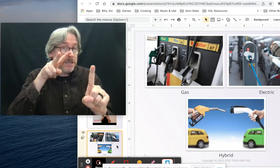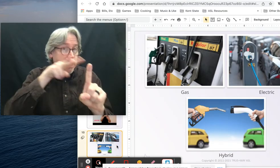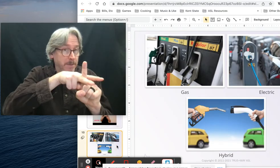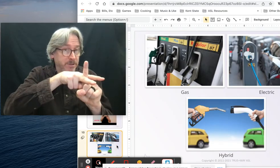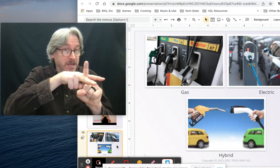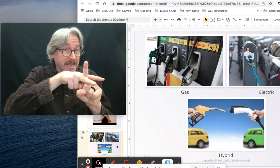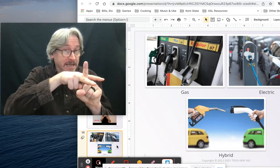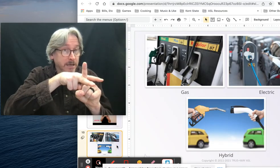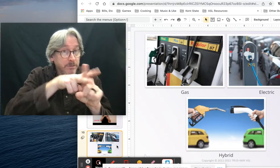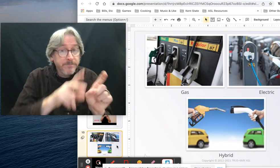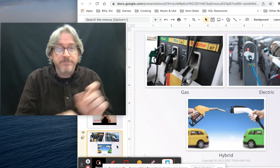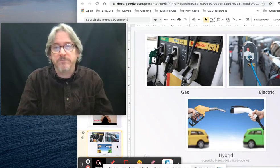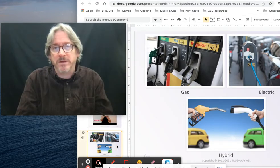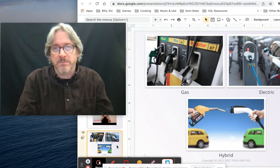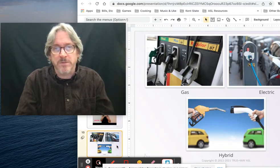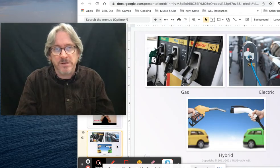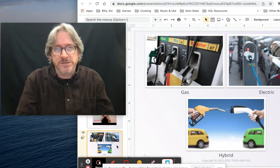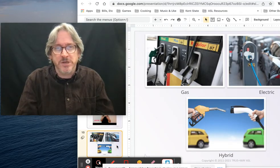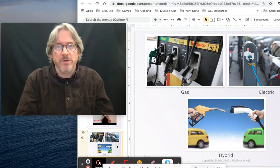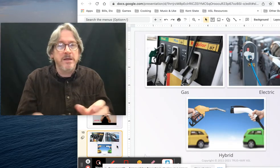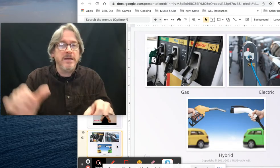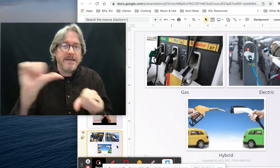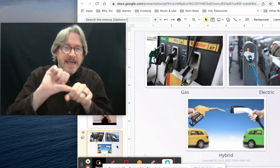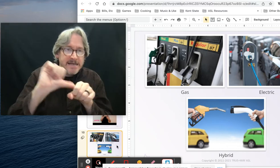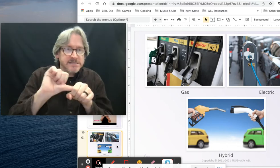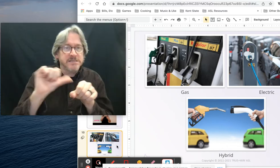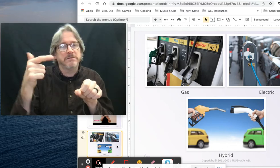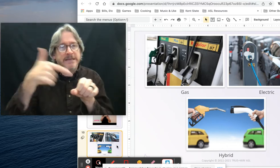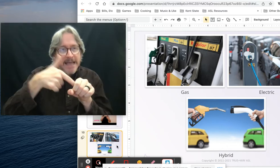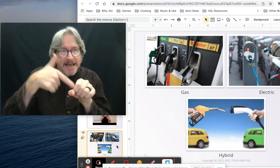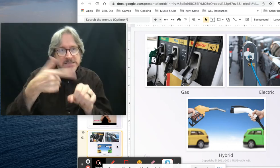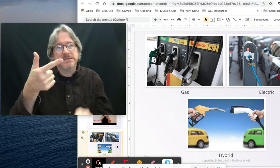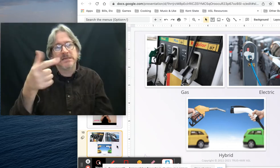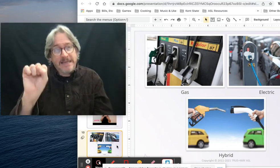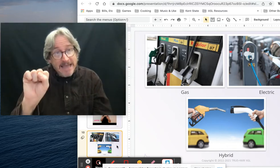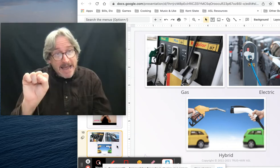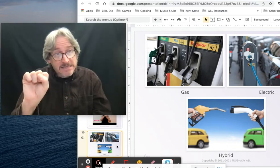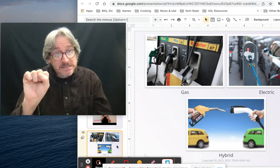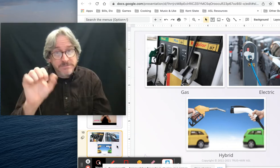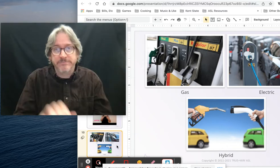Electric, plug in. So gas,